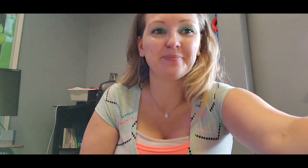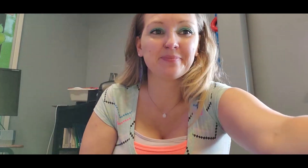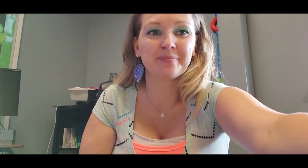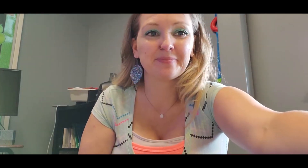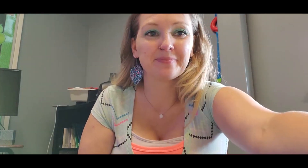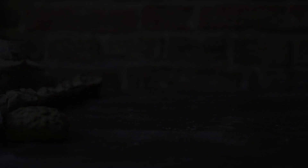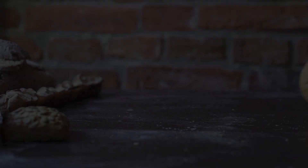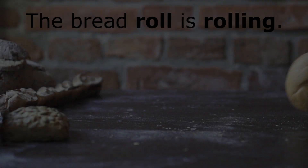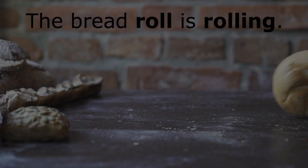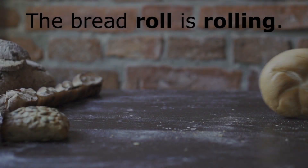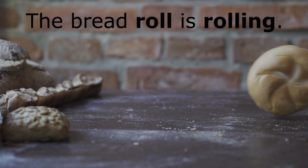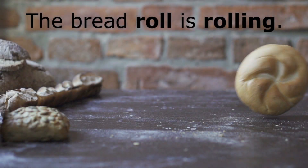2.